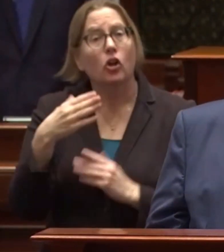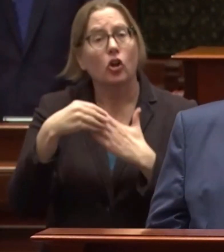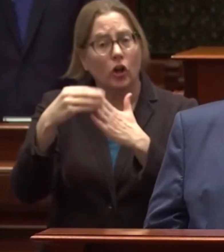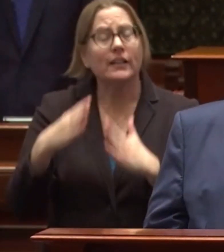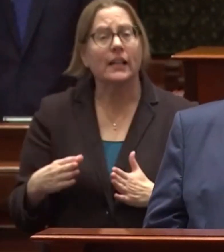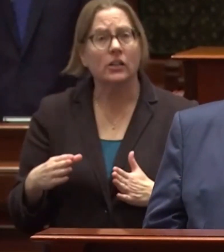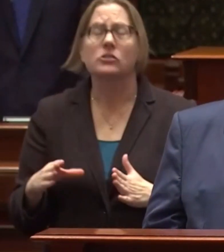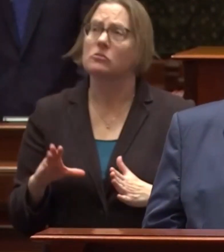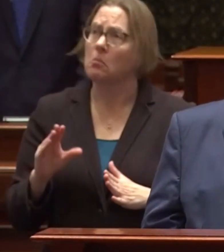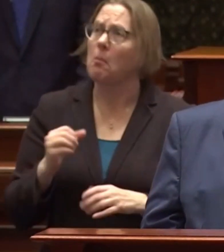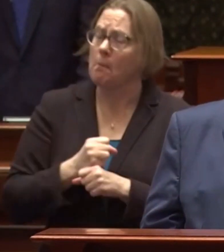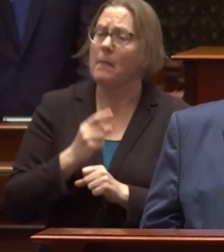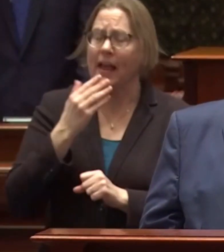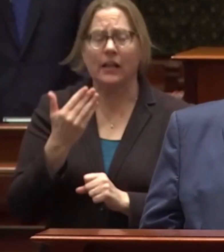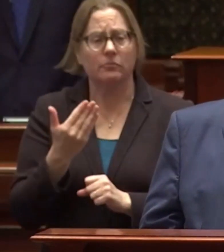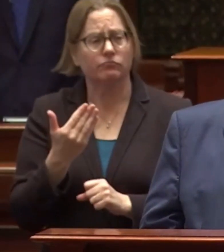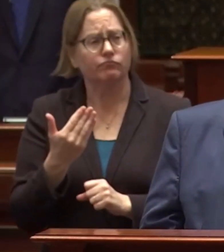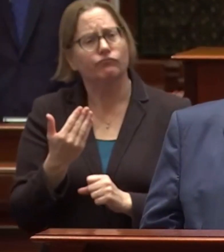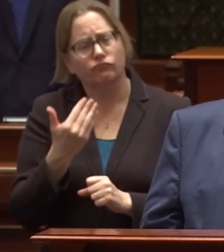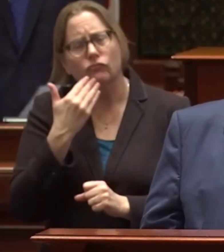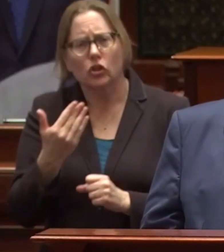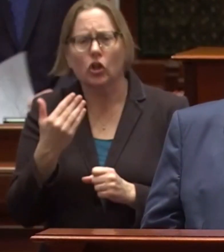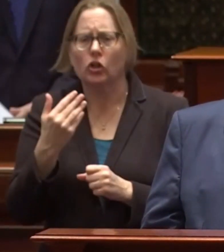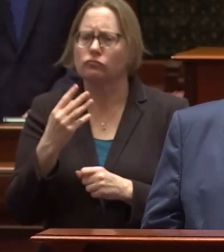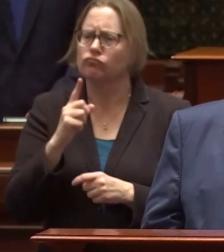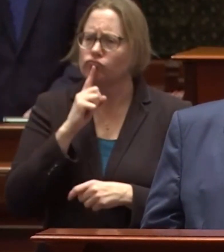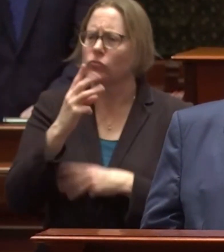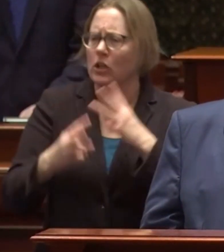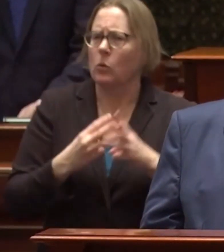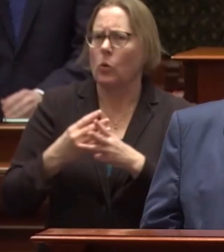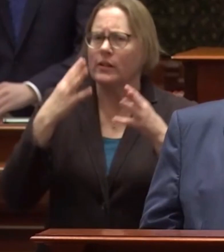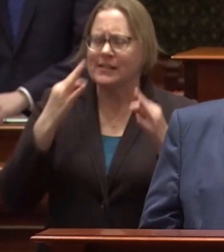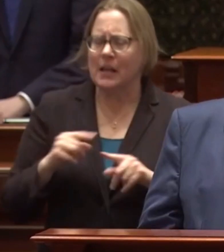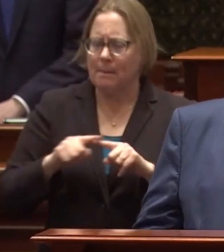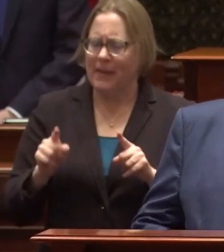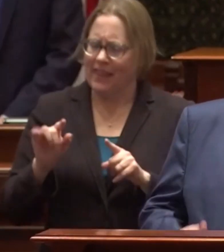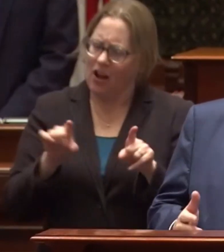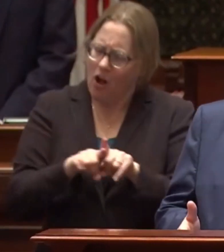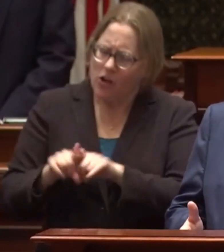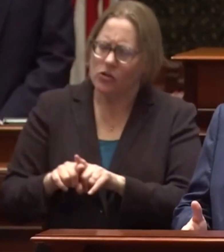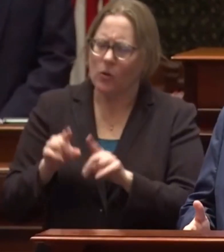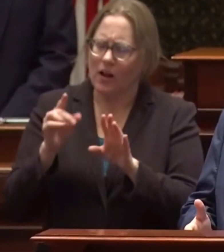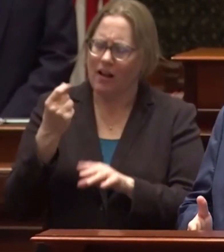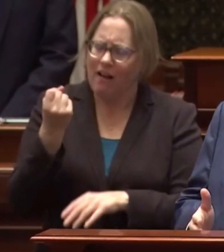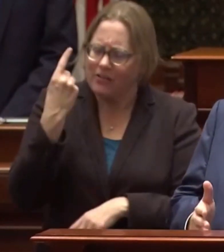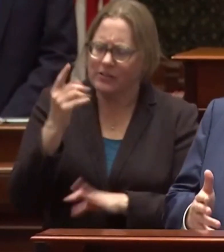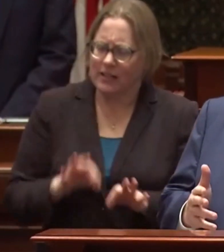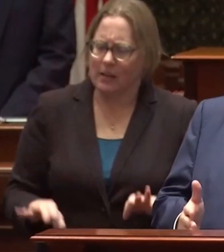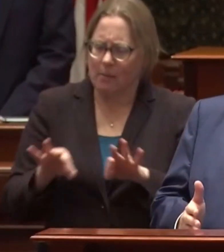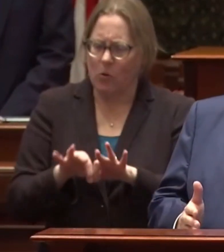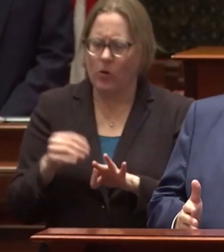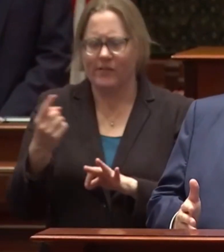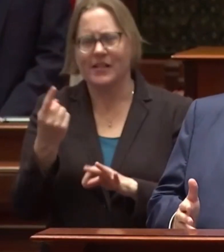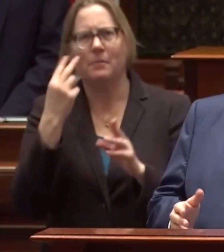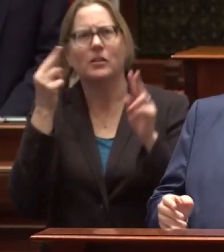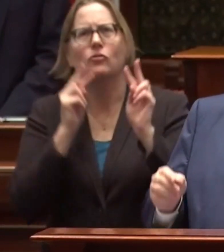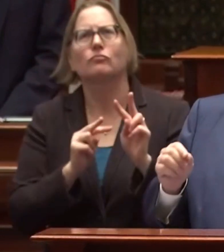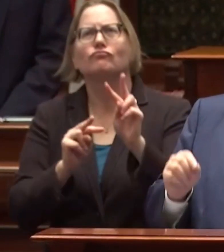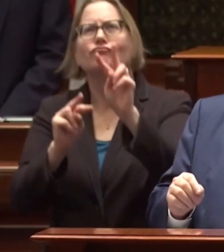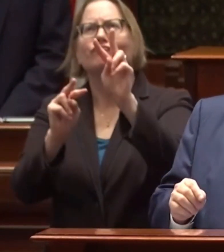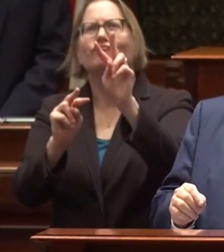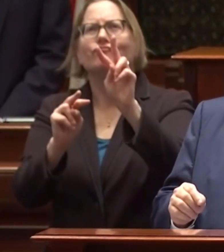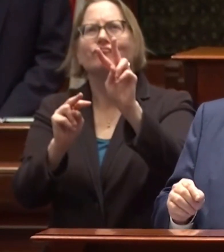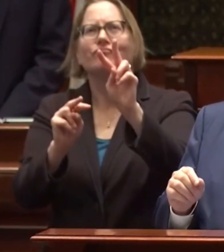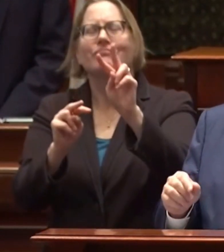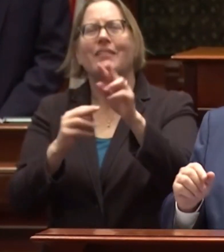know the power of totems, especially virtuous ones. It's poetic and prophetic that it